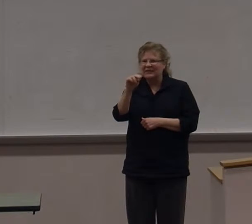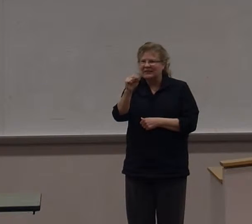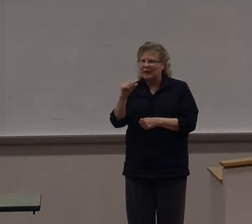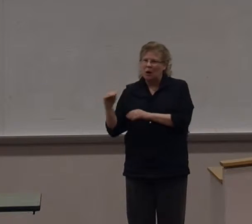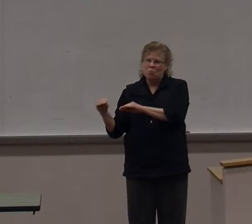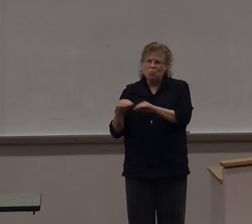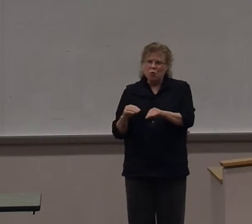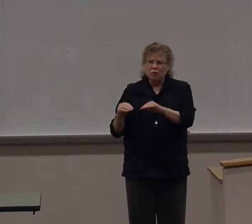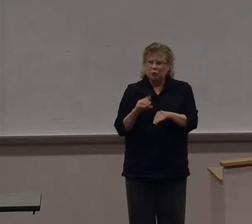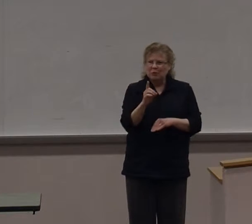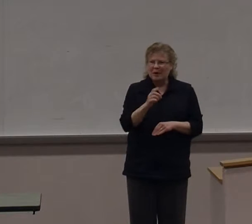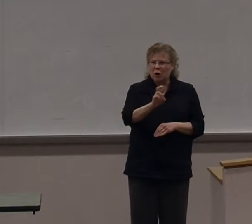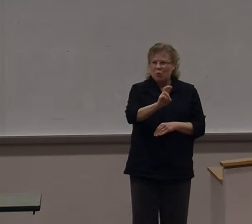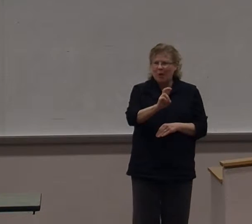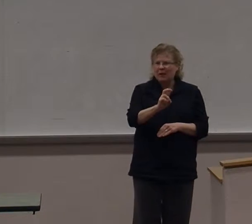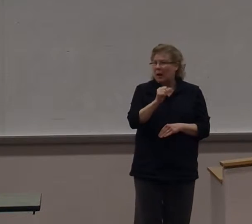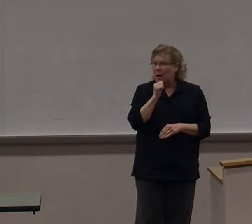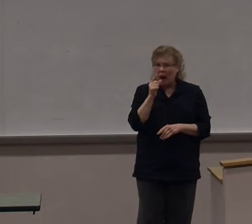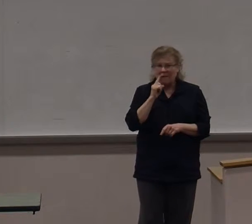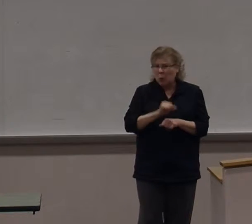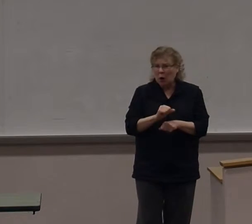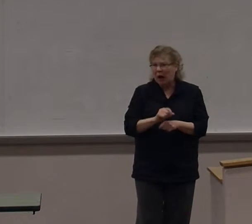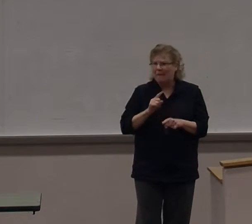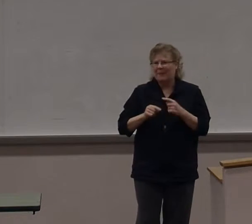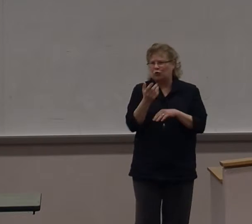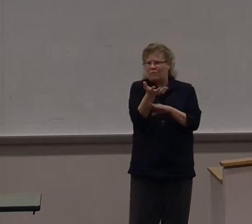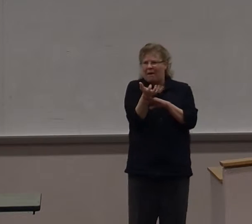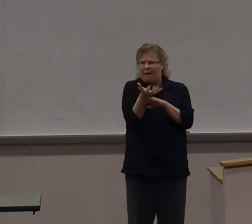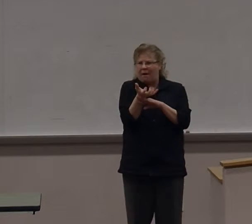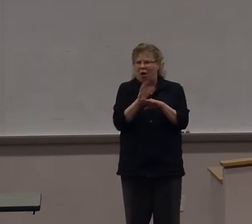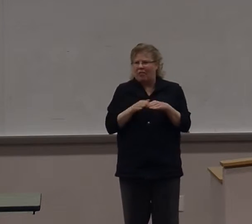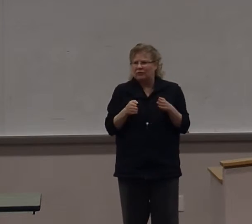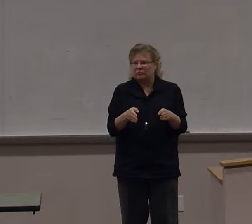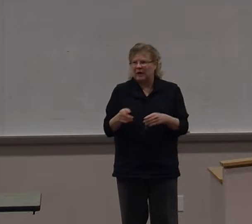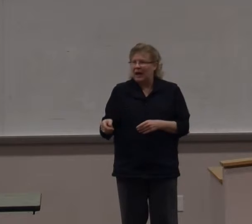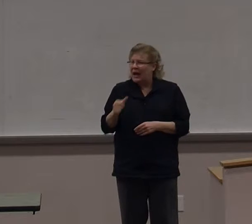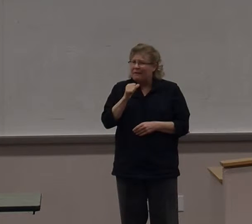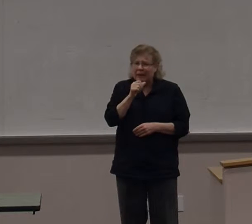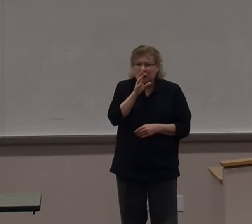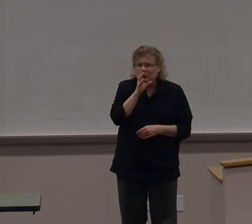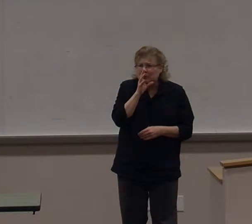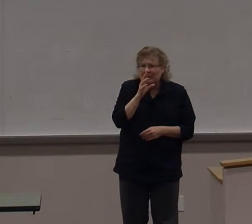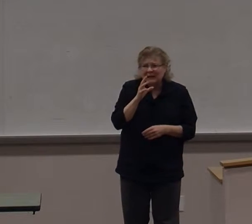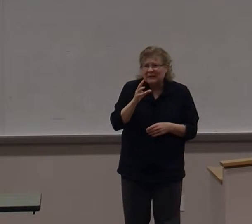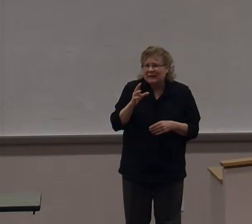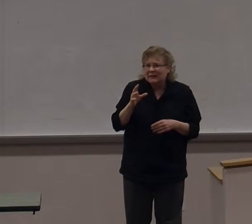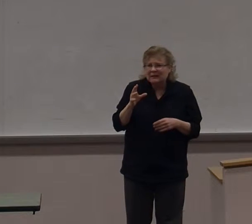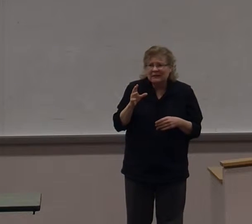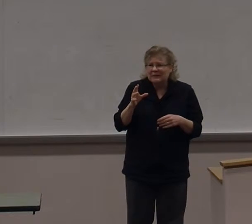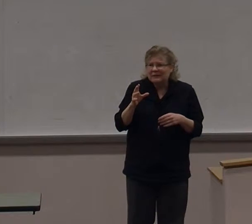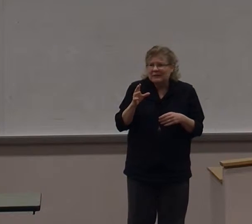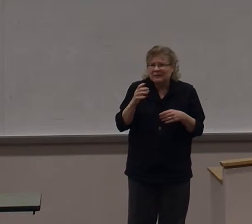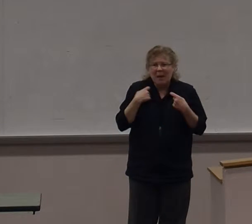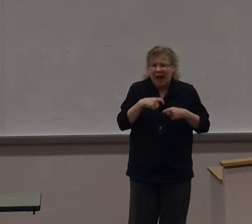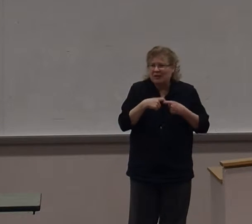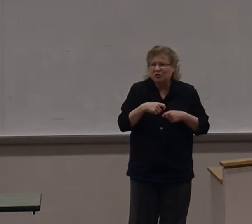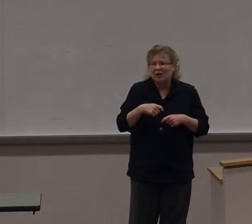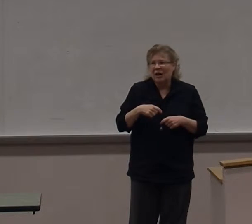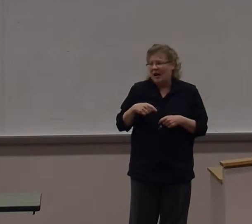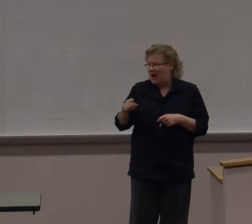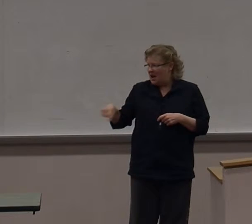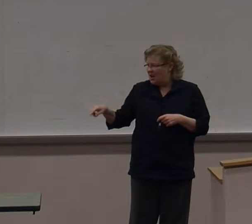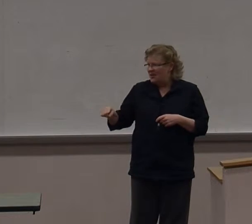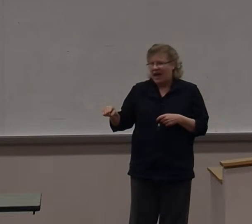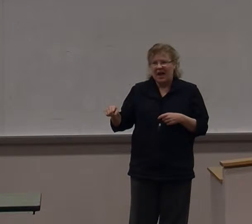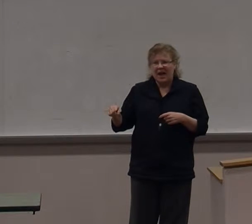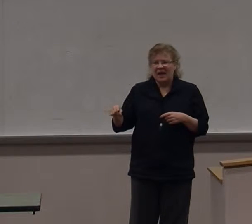you see them on the streets. They are poor, they do not talk Spanish, and they just molest people and ask for money